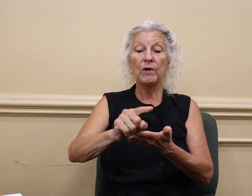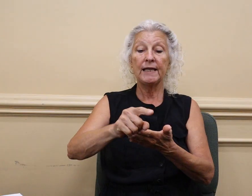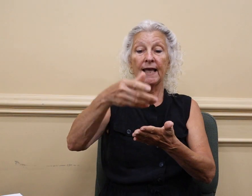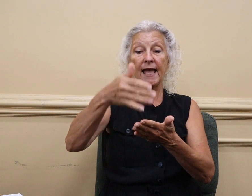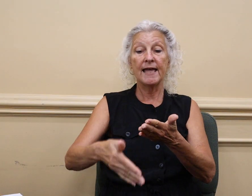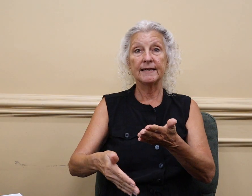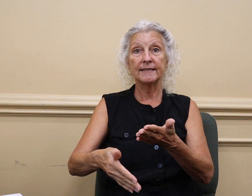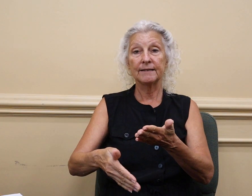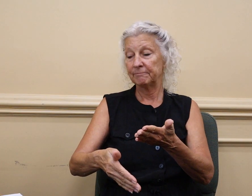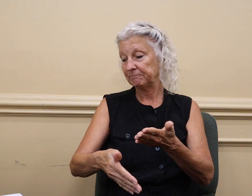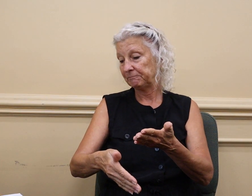Weekend.